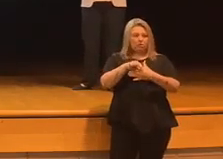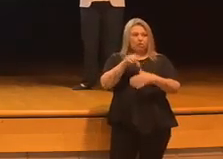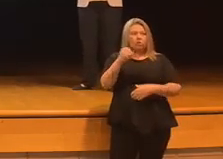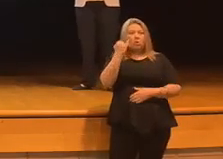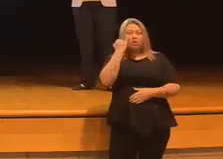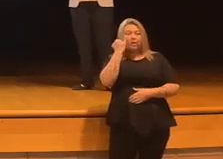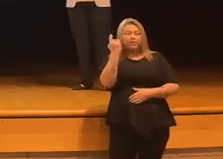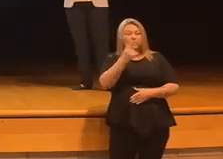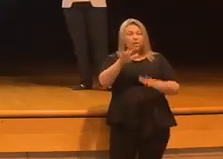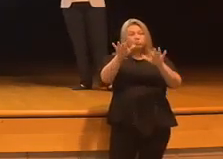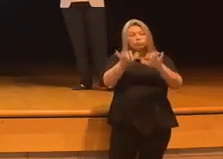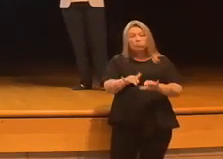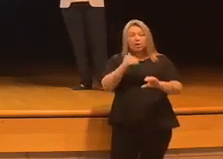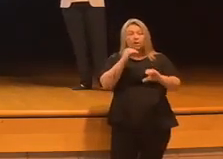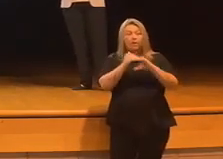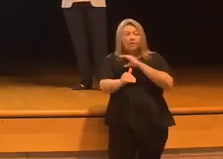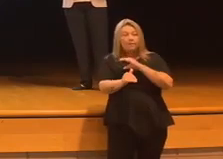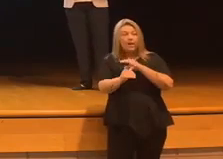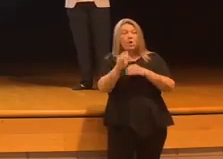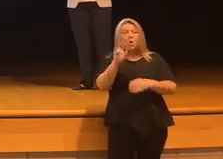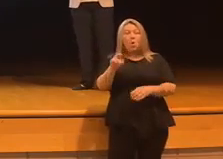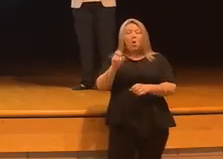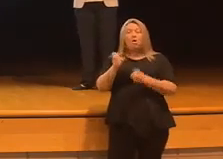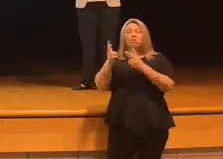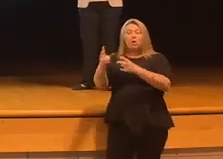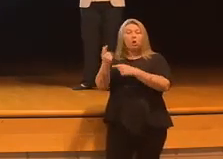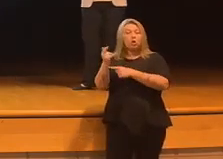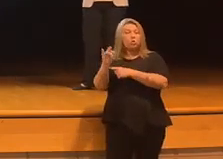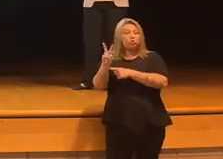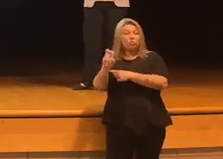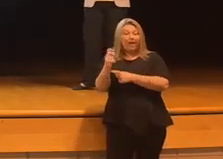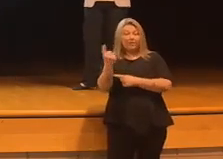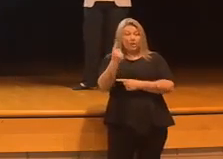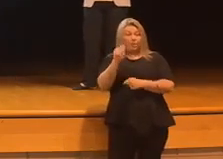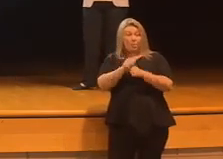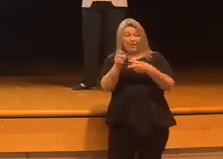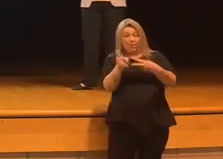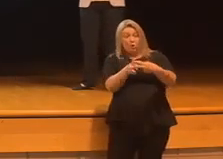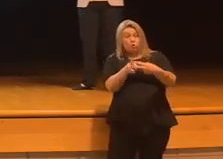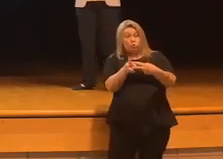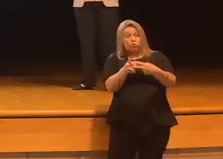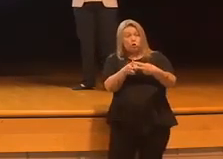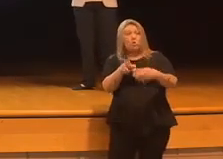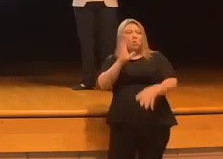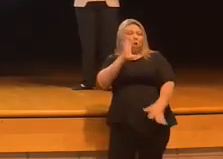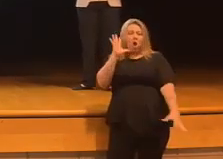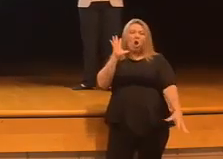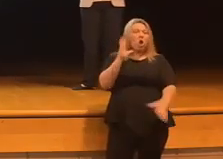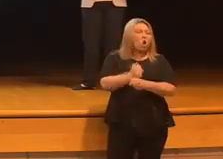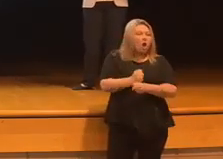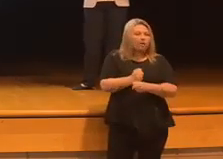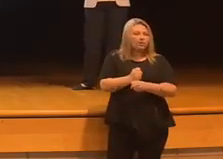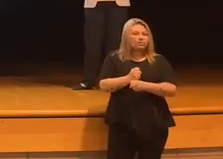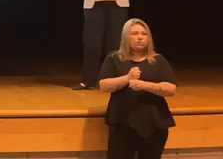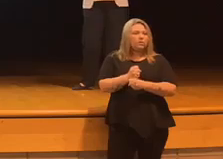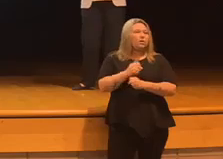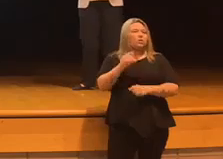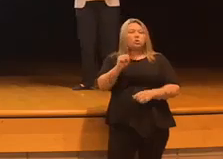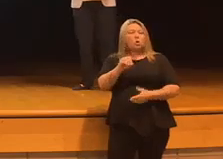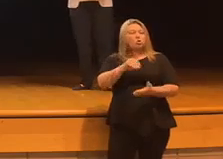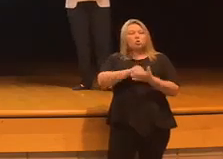Google Drive that is explicit of nature, it locks it down and quarantines it so it never even goes to the